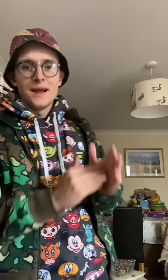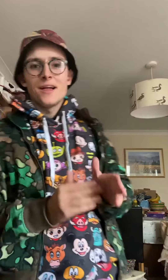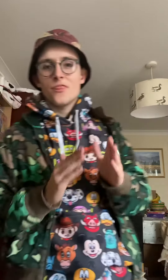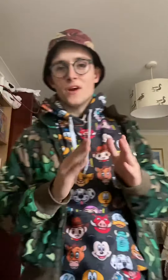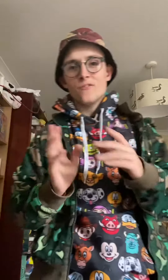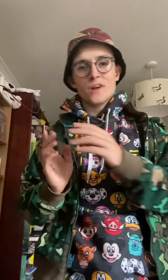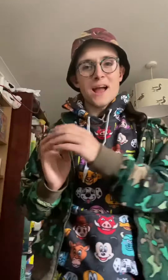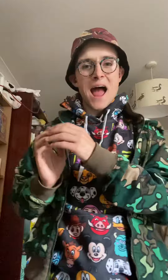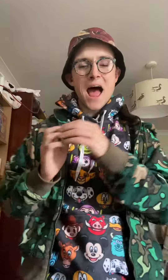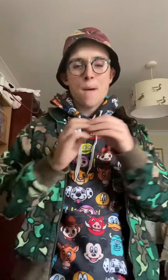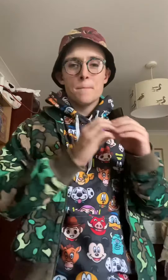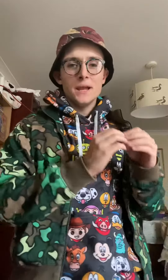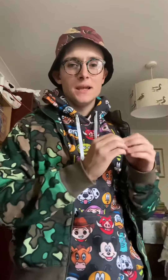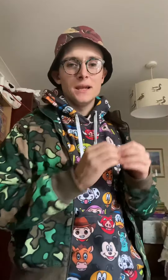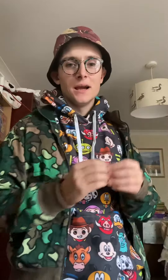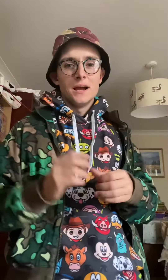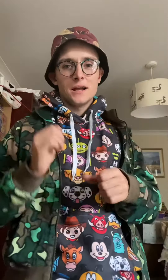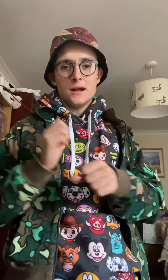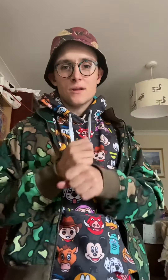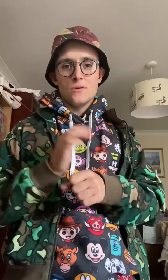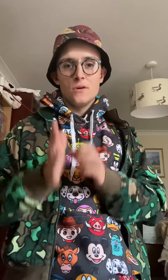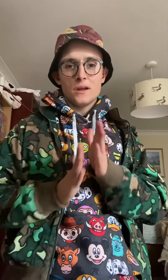Just forget, happy to see you. Nice to see you,